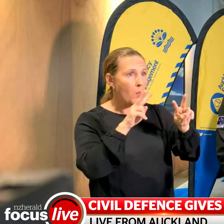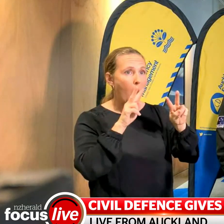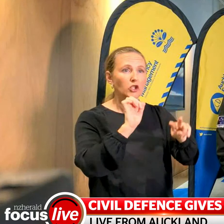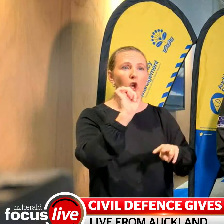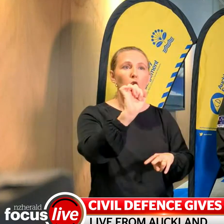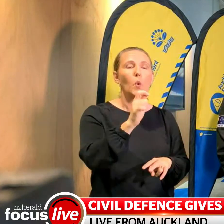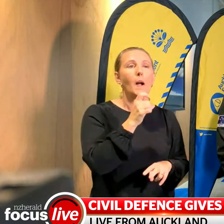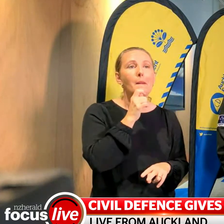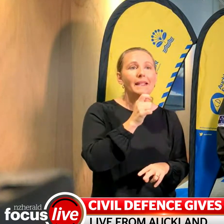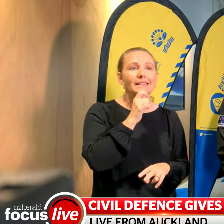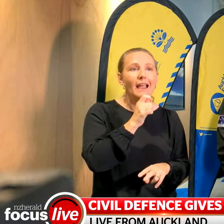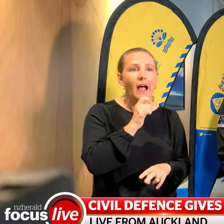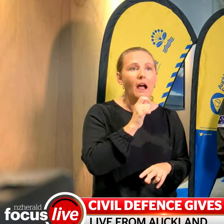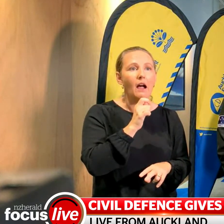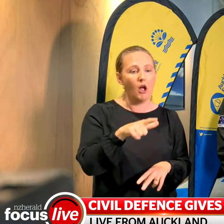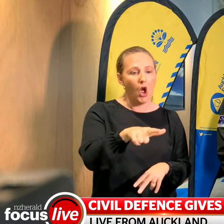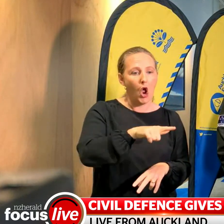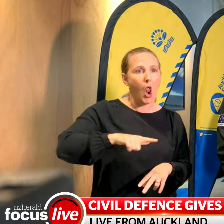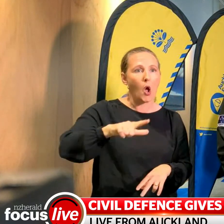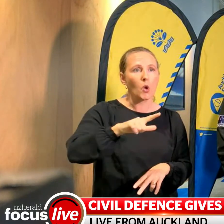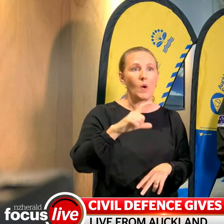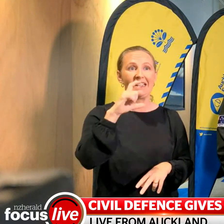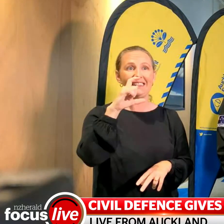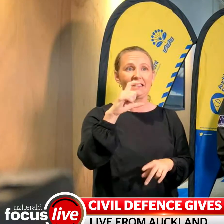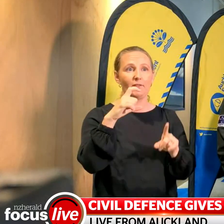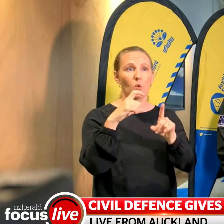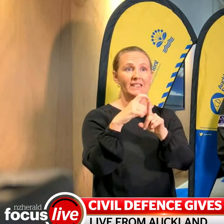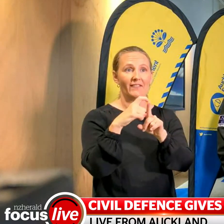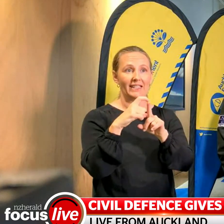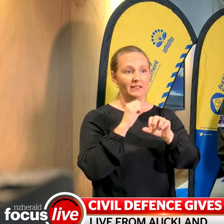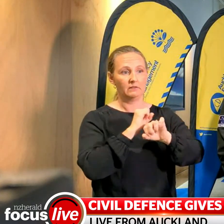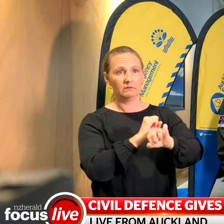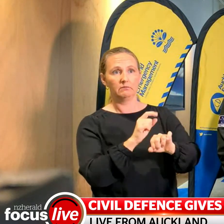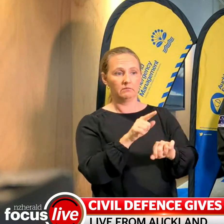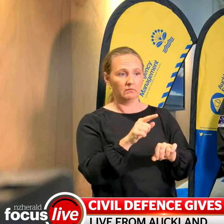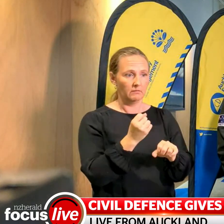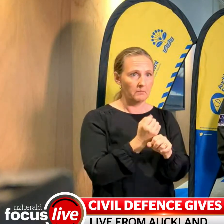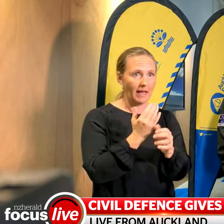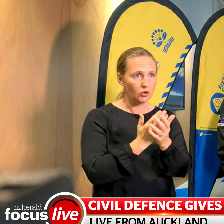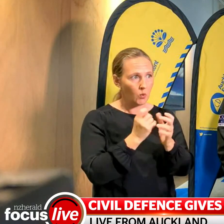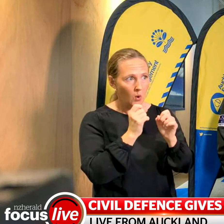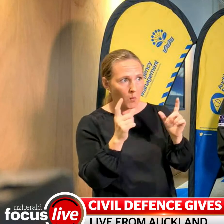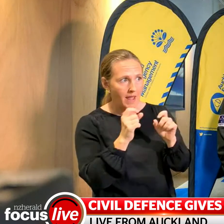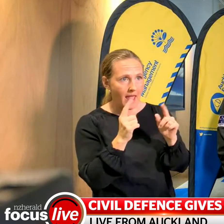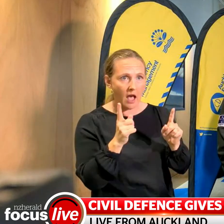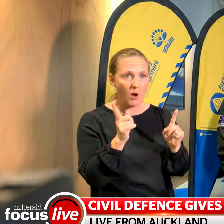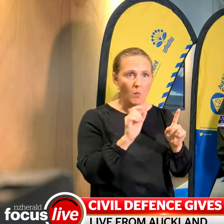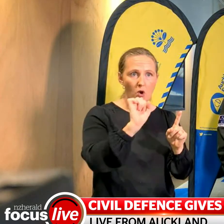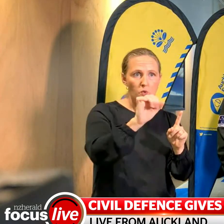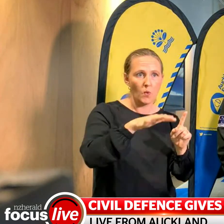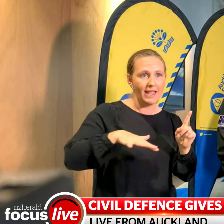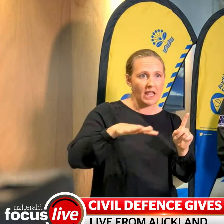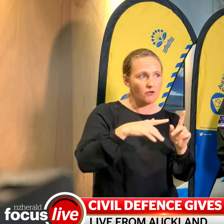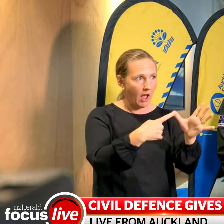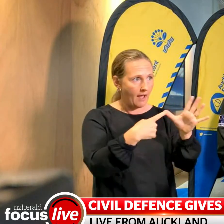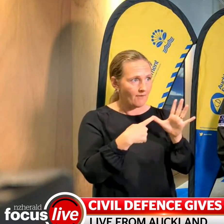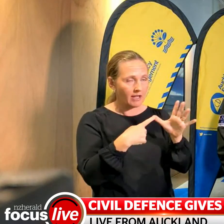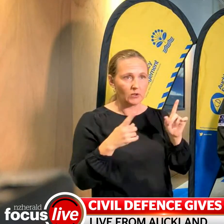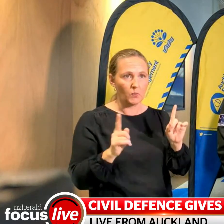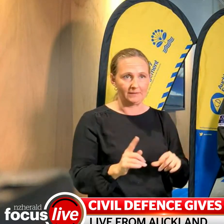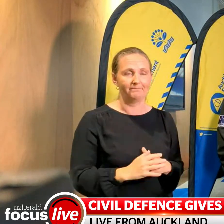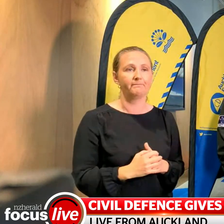your local civil defence organisation and so that you're aware of what their advice